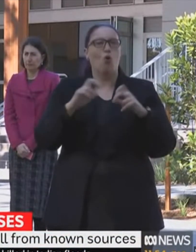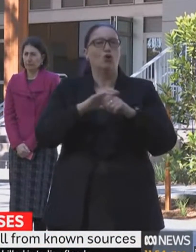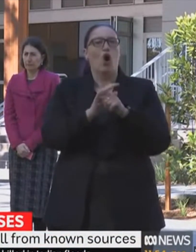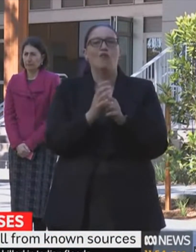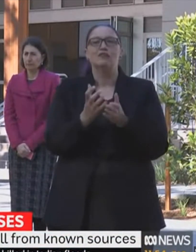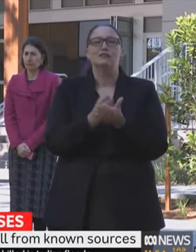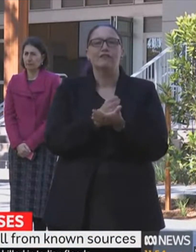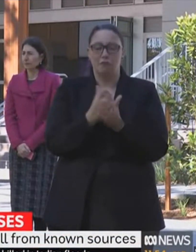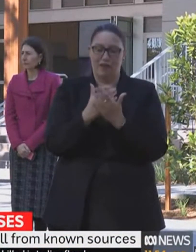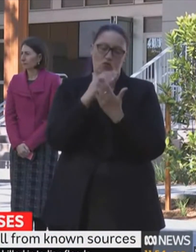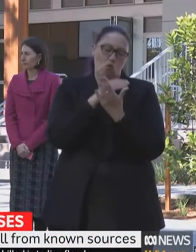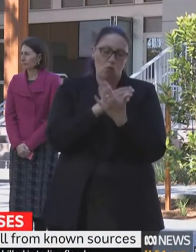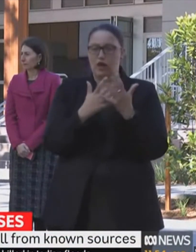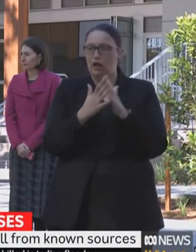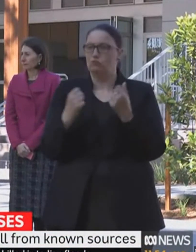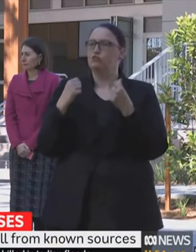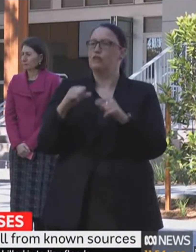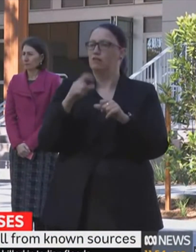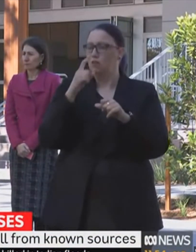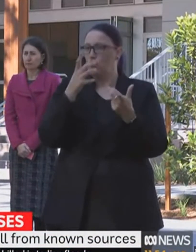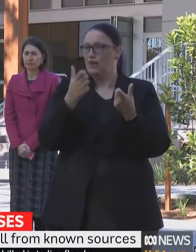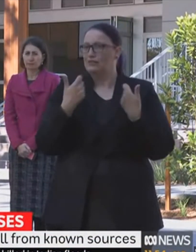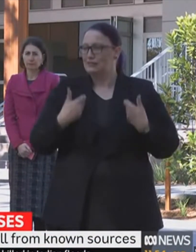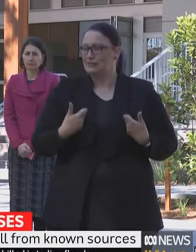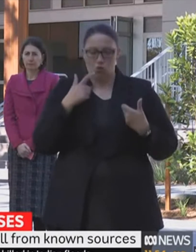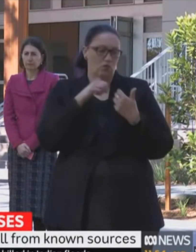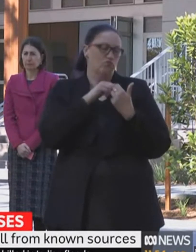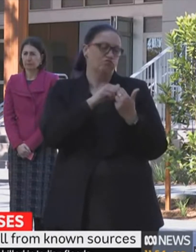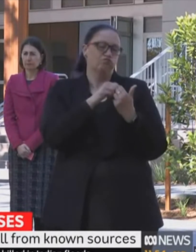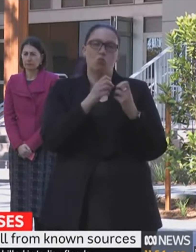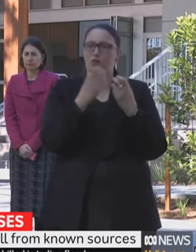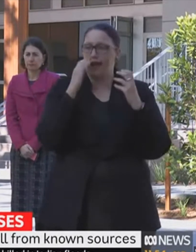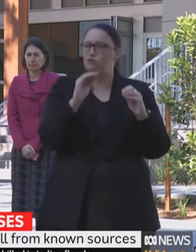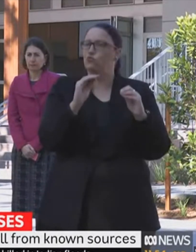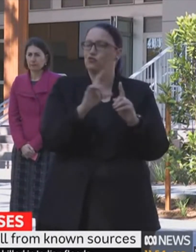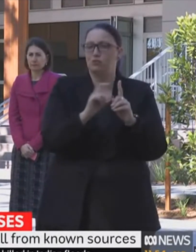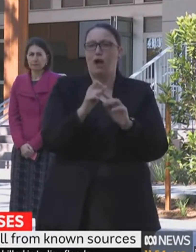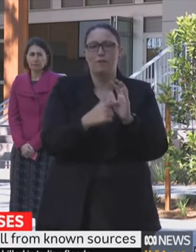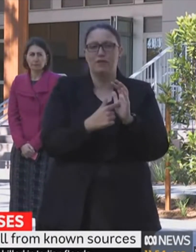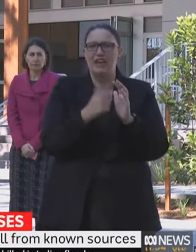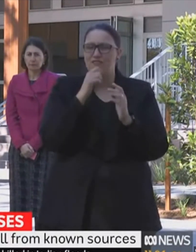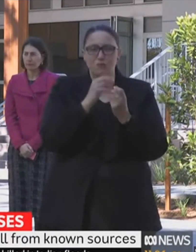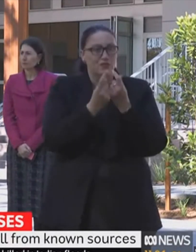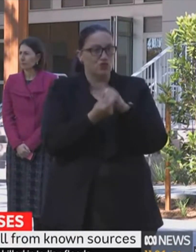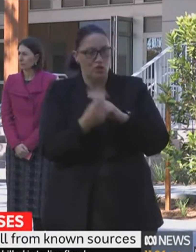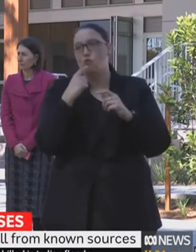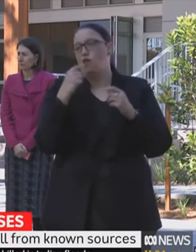work collaboratively with Education and adjust the advice as necessary. But at the moment, we're very confident in